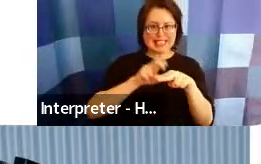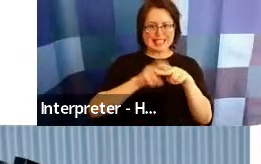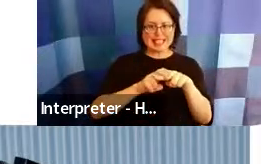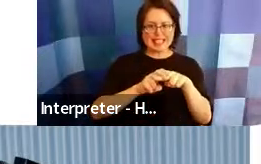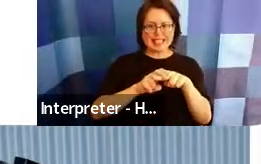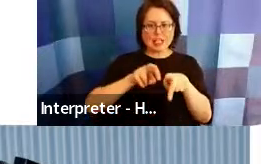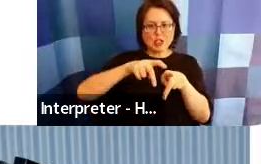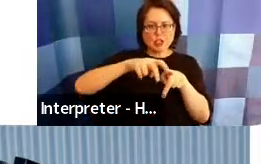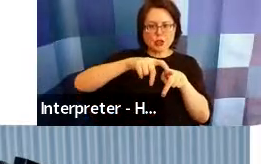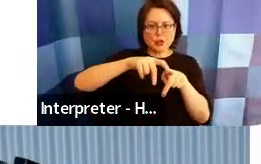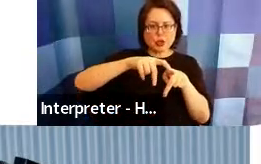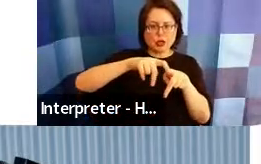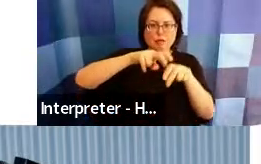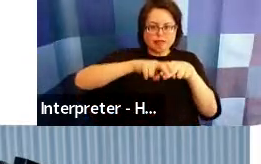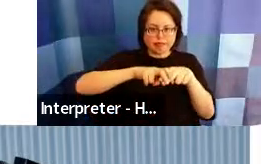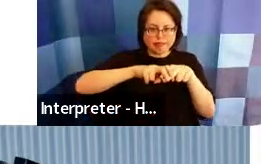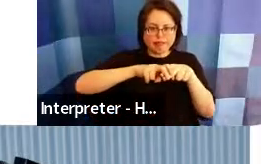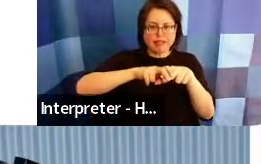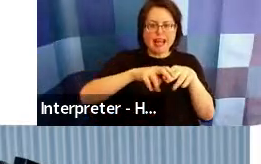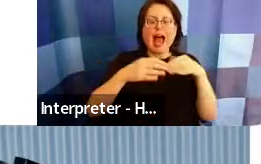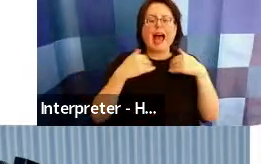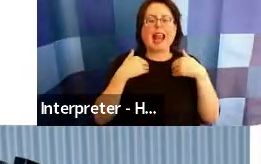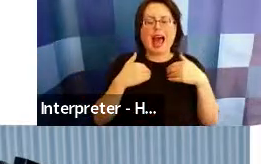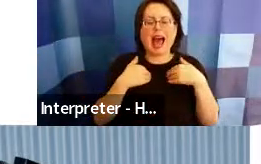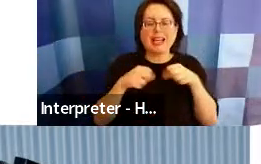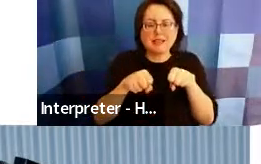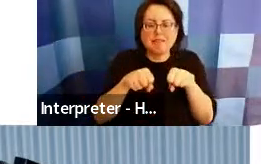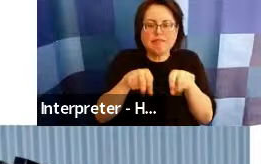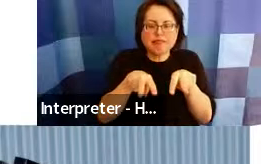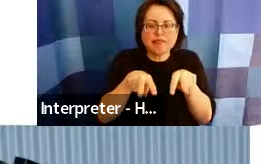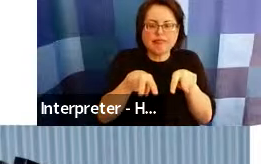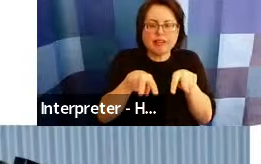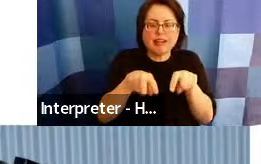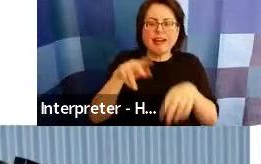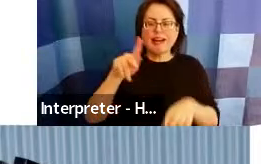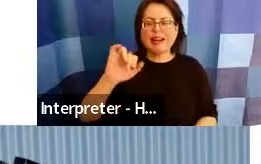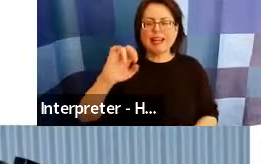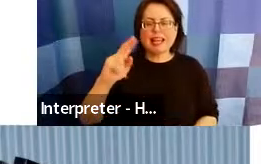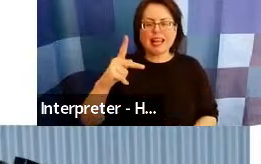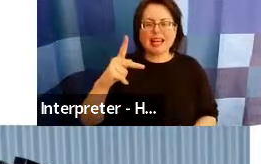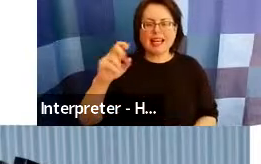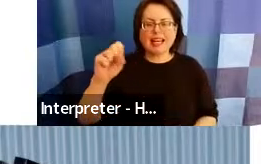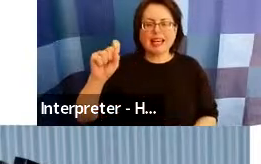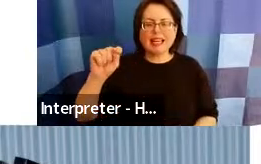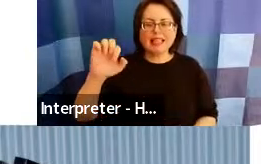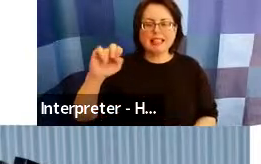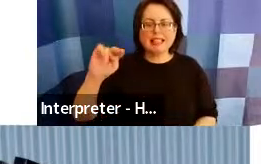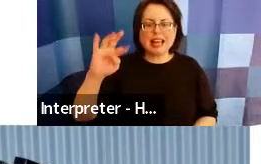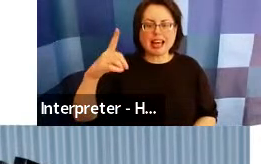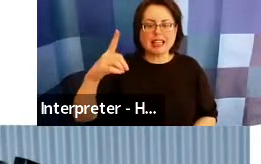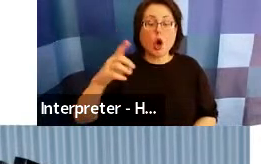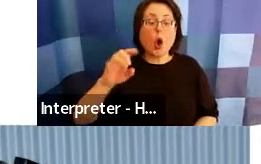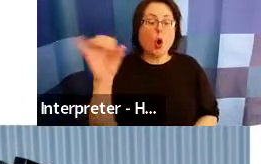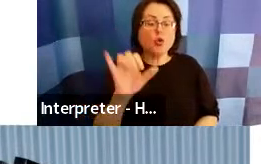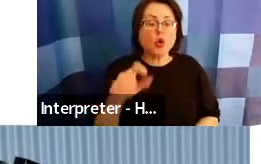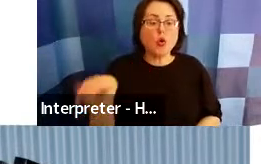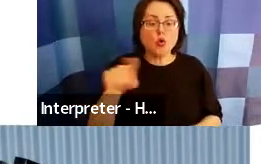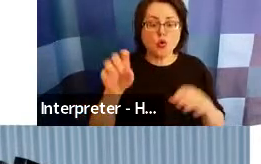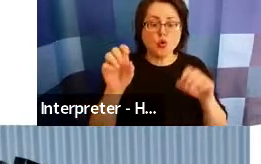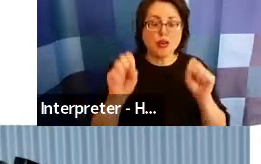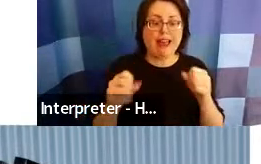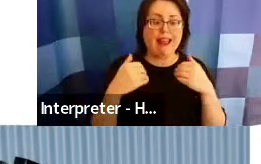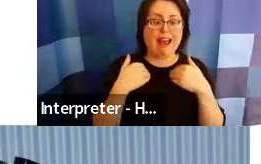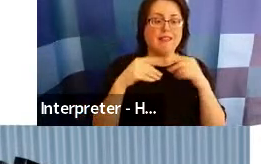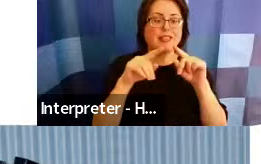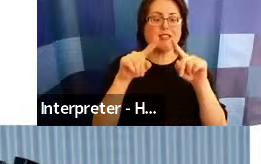of the scooter parked upright on a double kickstand. The slide subheader is rental models, which has 2 bullets options listed underneath. The